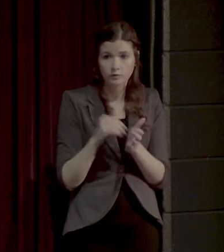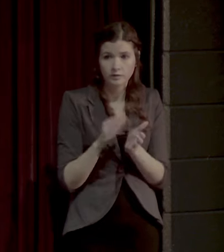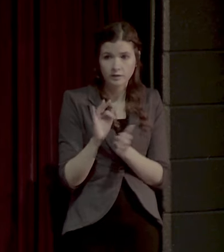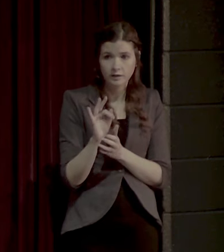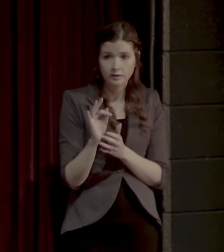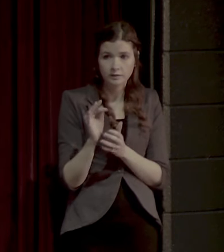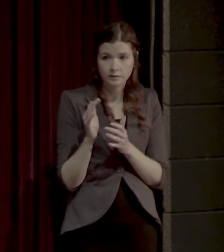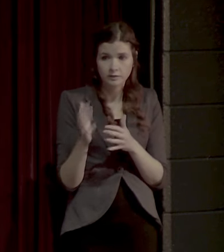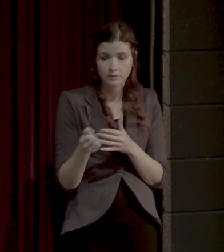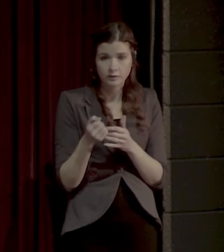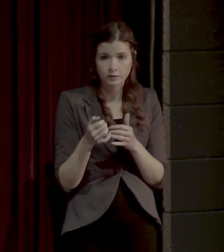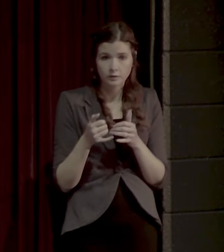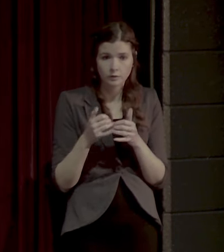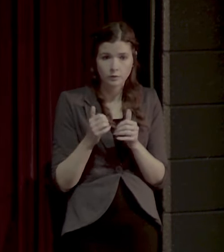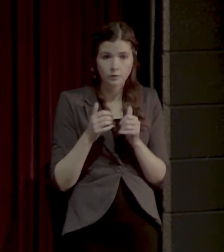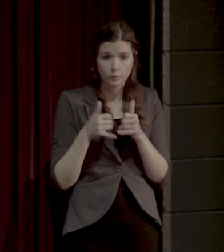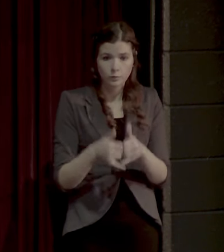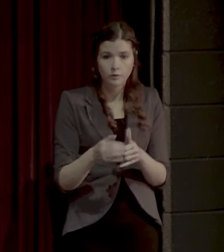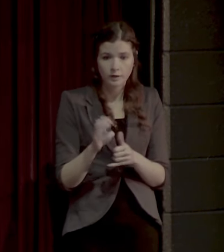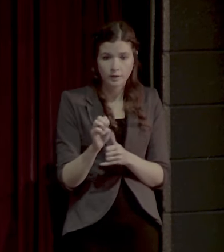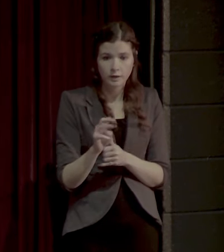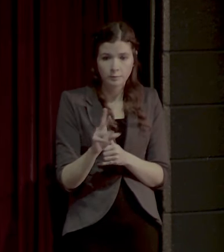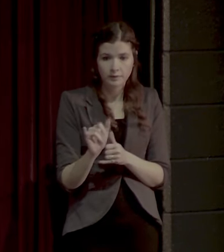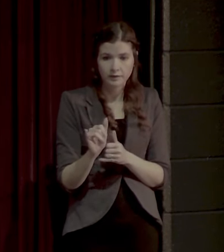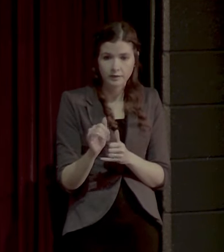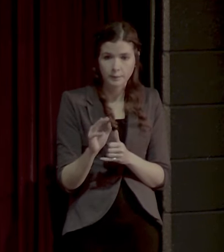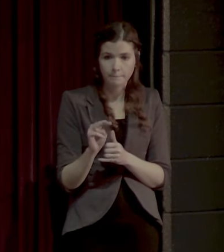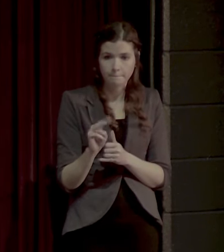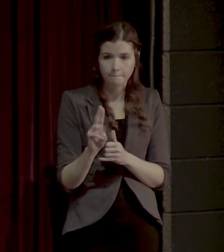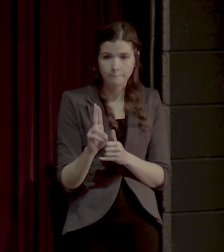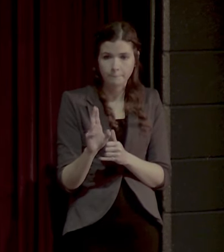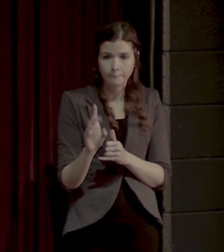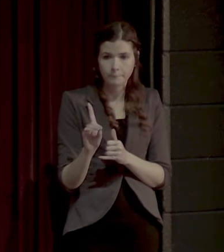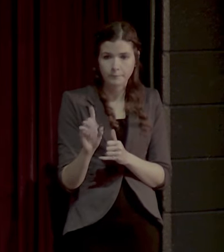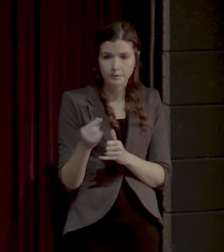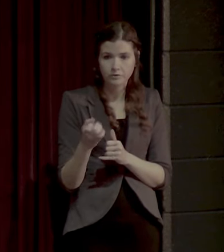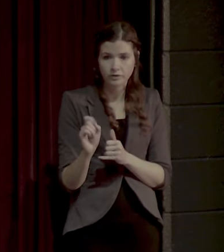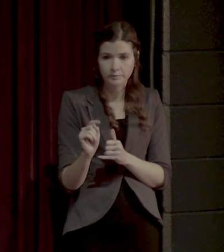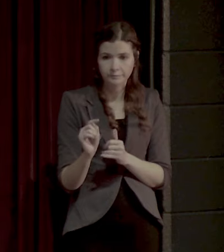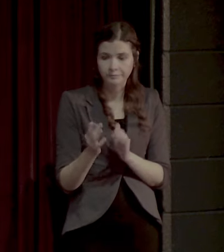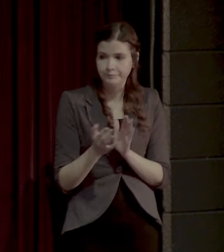recipient of this award is Emily Mudgett. Emily?